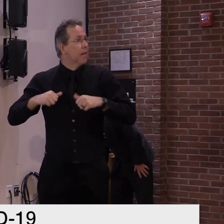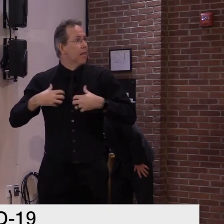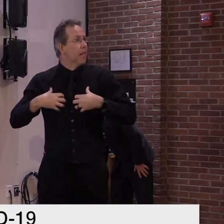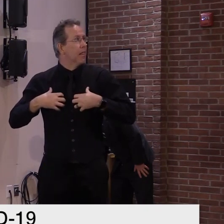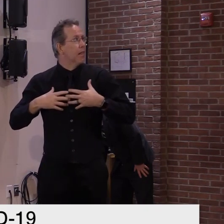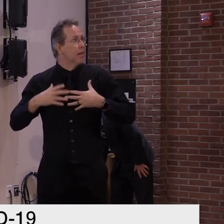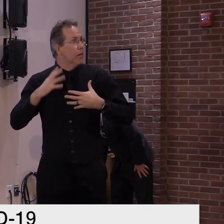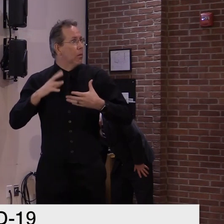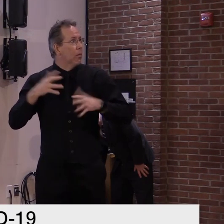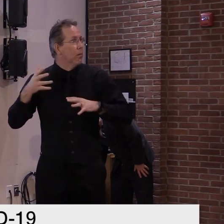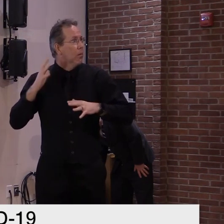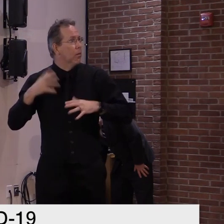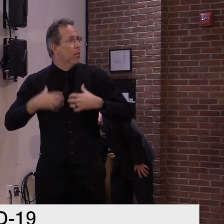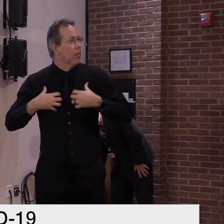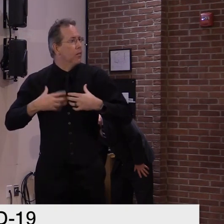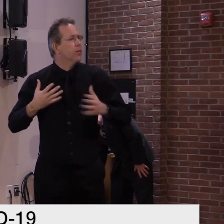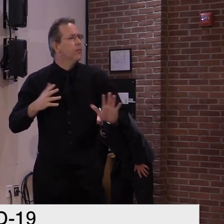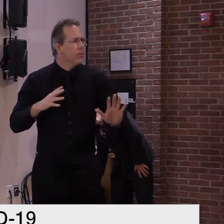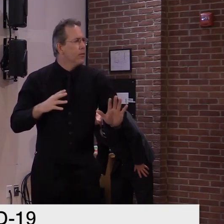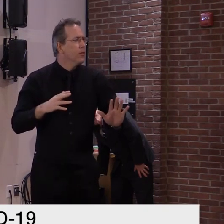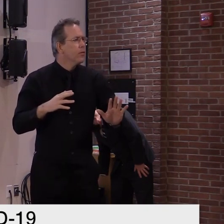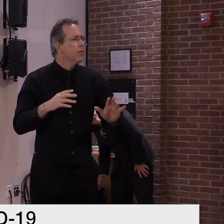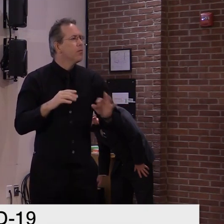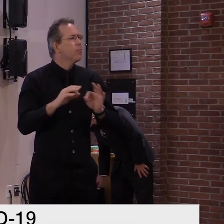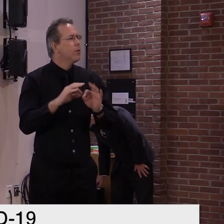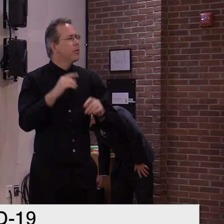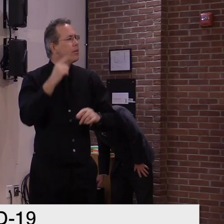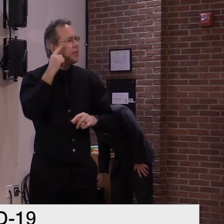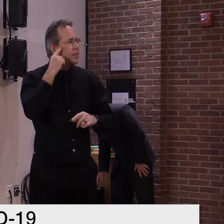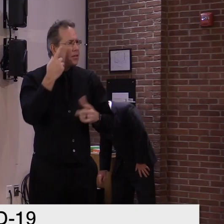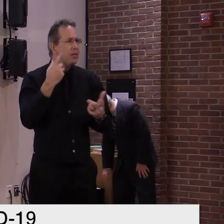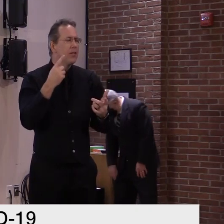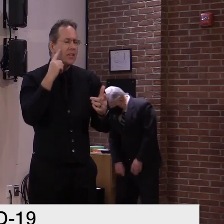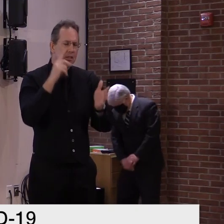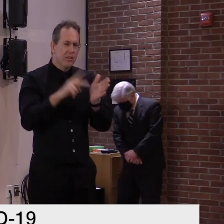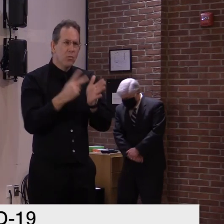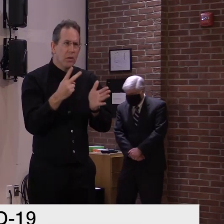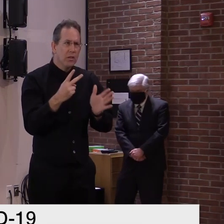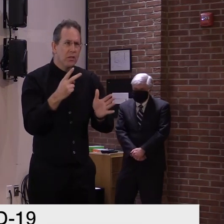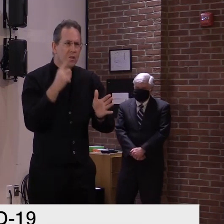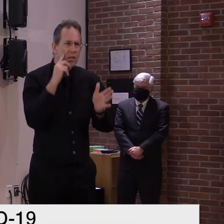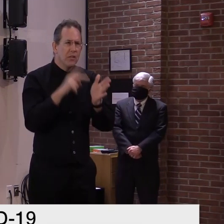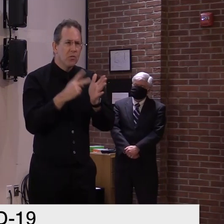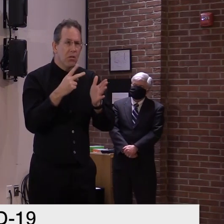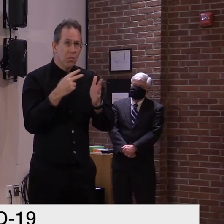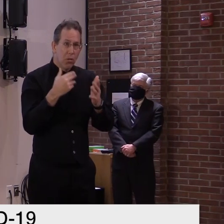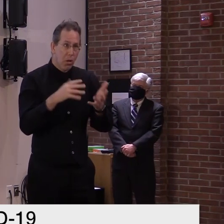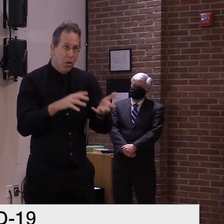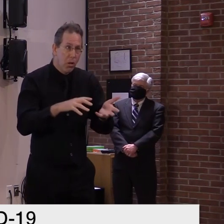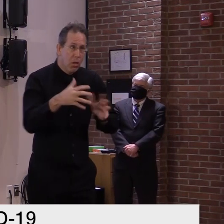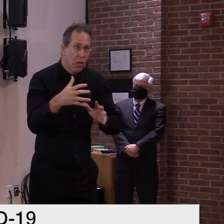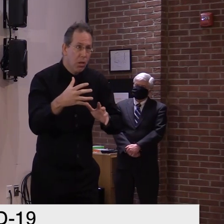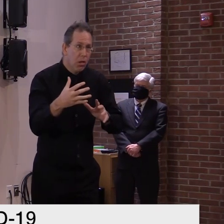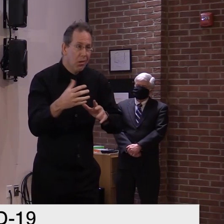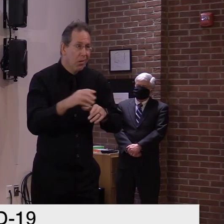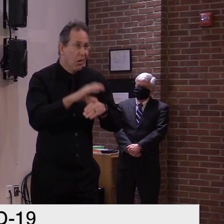think about whether this is the right timing for those demonstrations, protests, events, or gatherings.